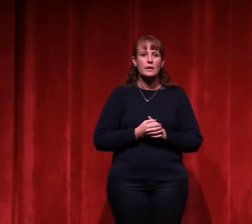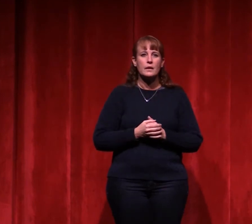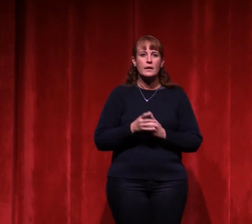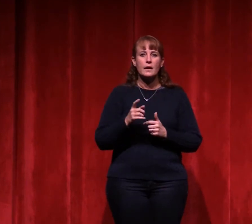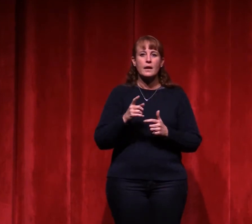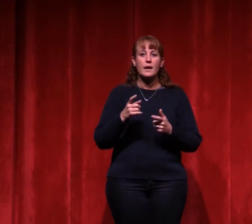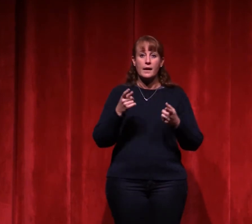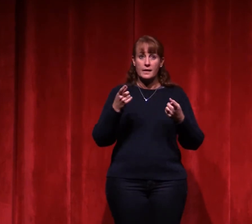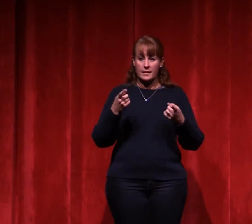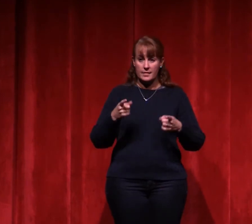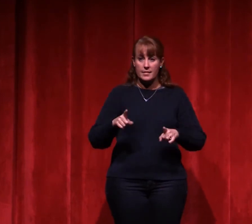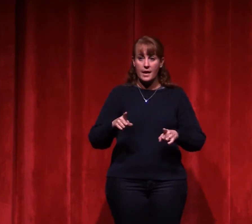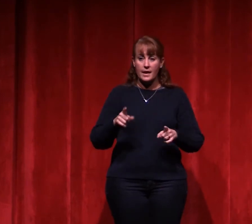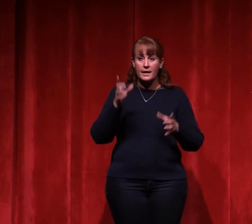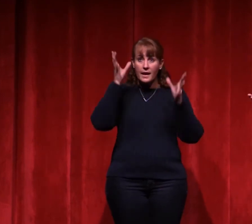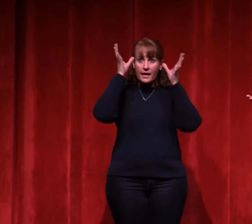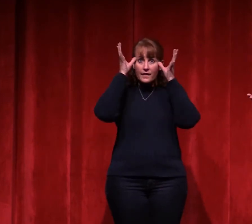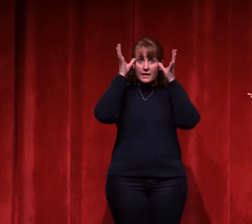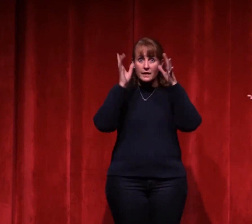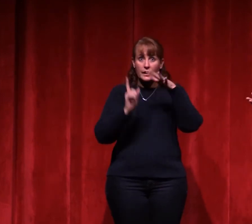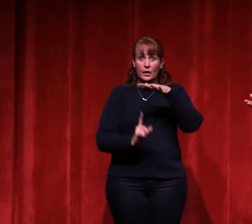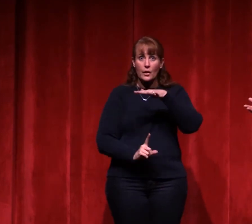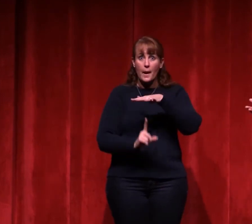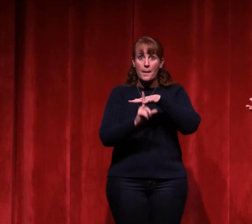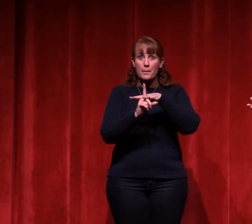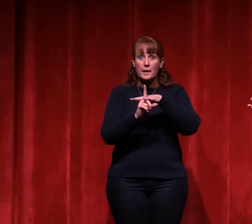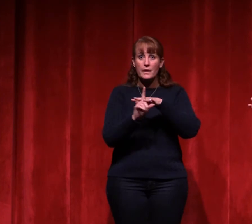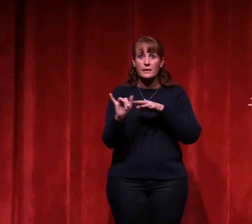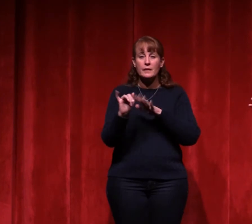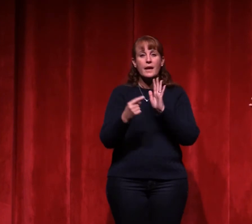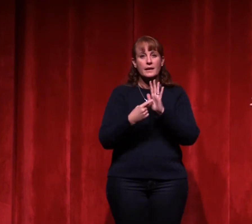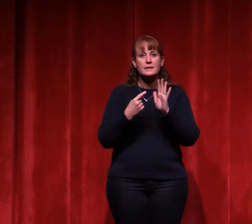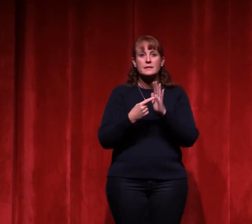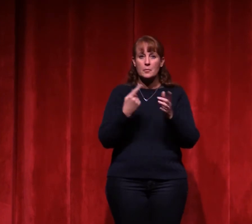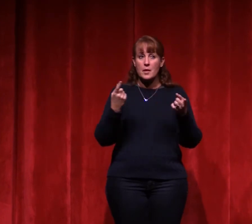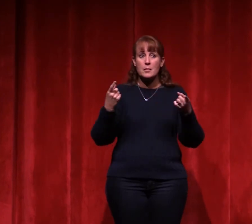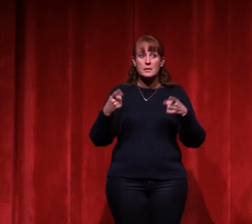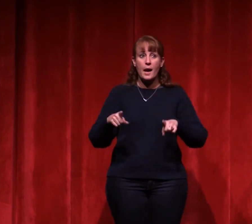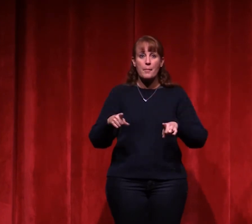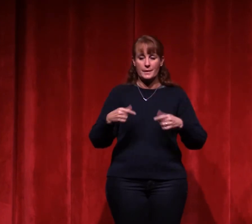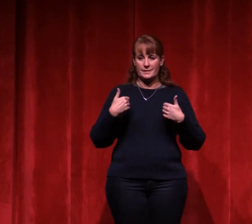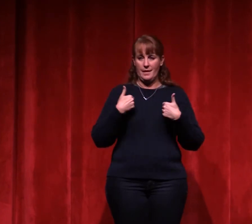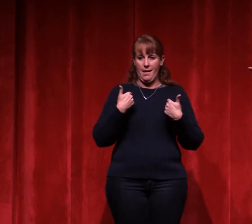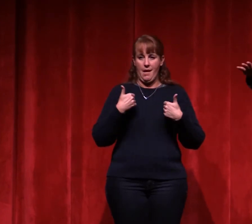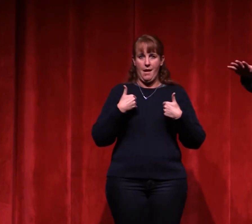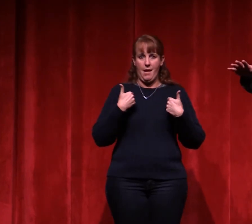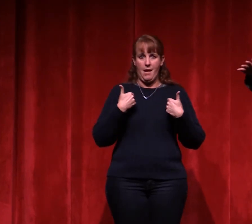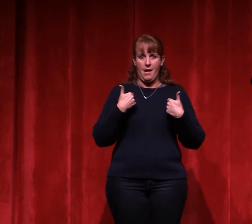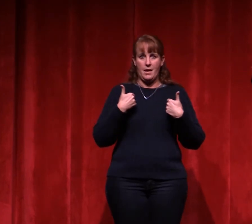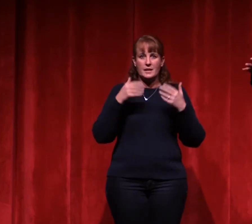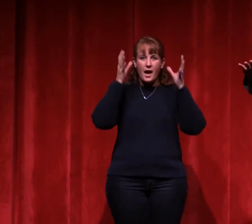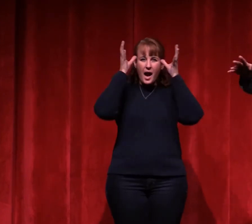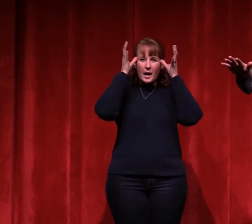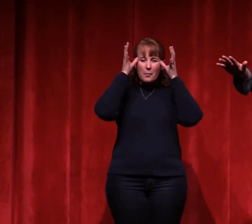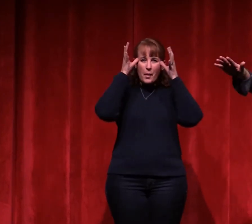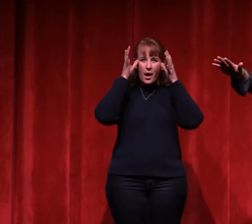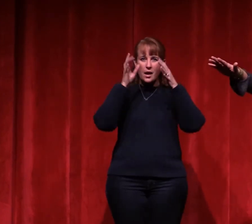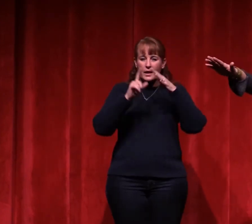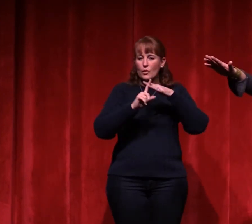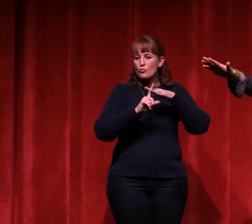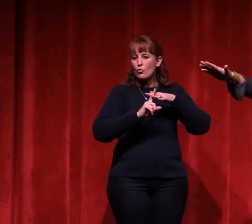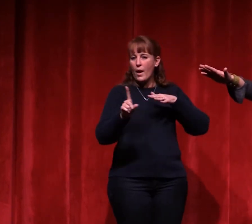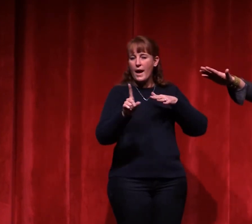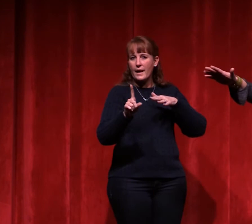And then the deer appeared like they sometimes do. A young spike buck ran out into